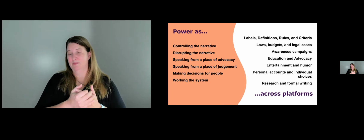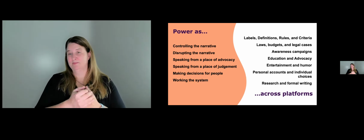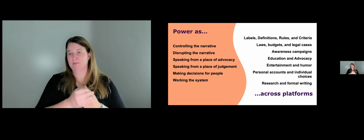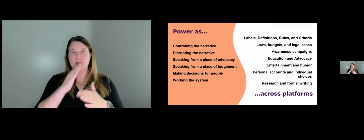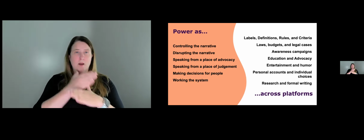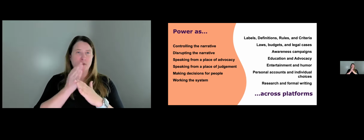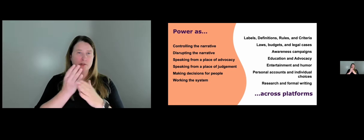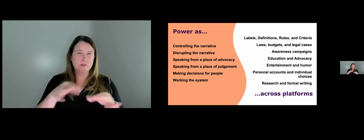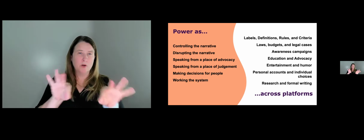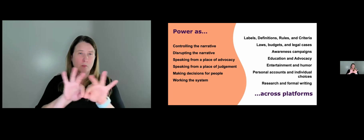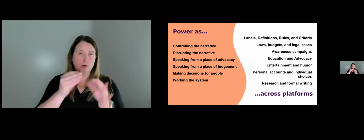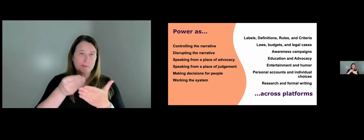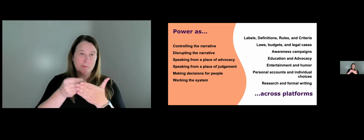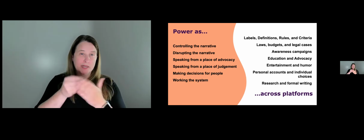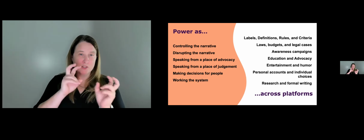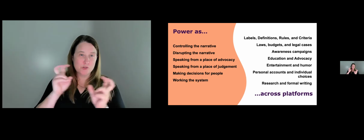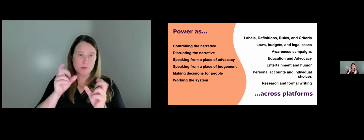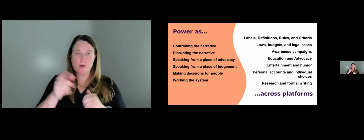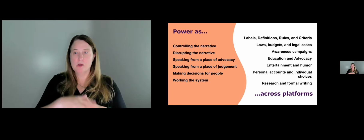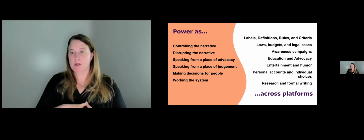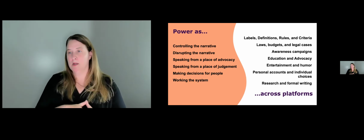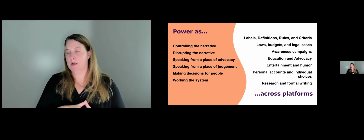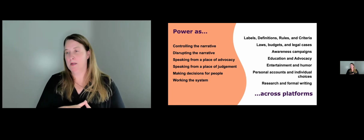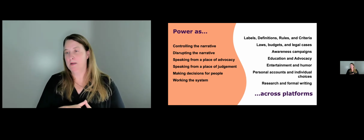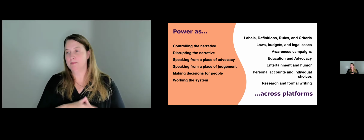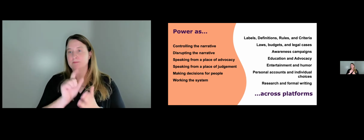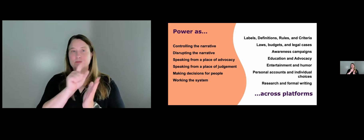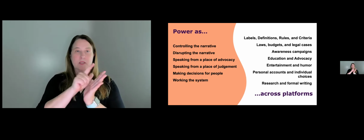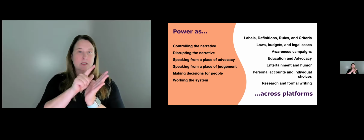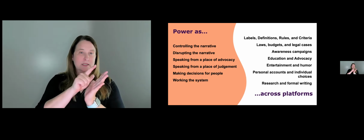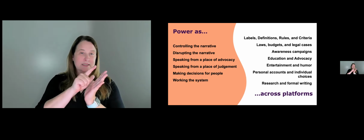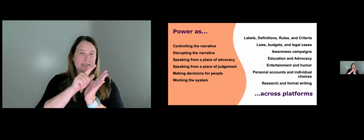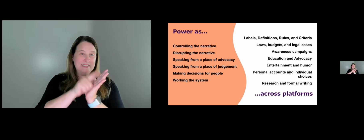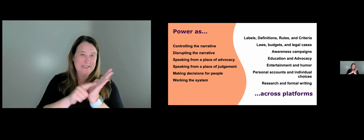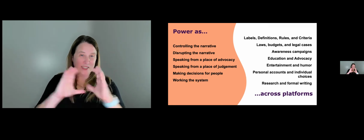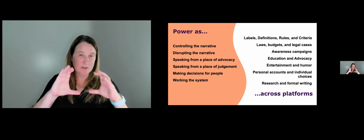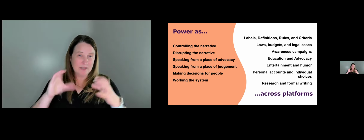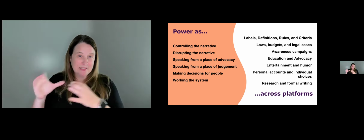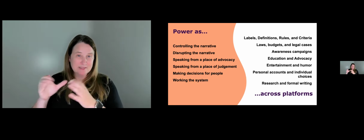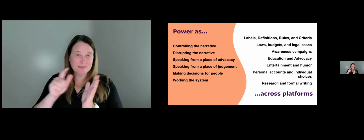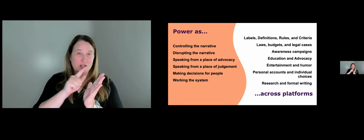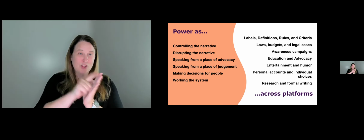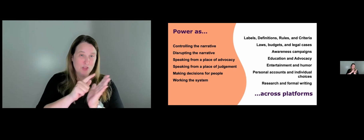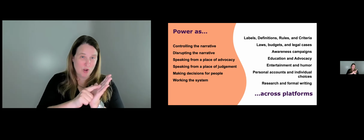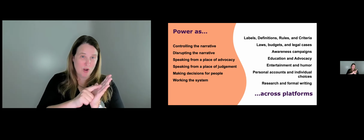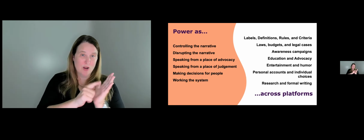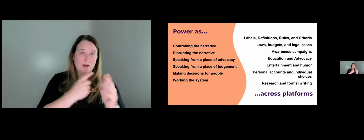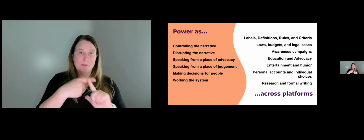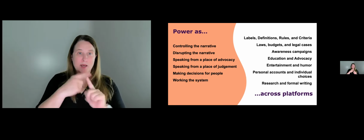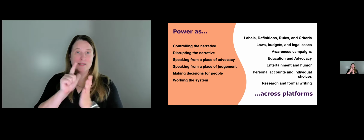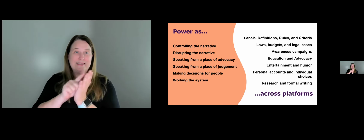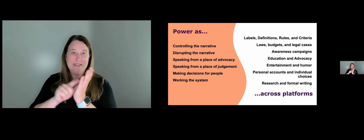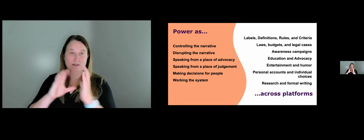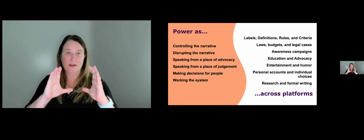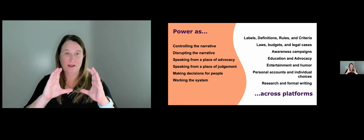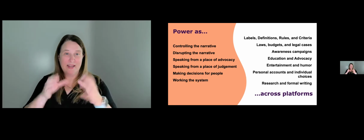technology for their access or not. So it's an important budget issue. And